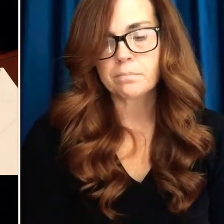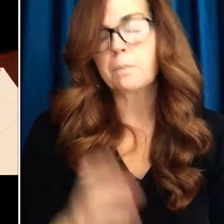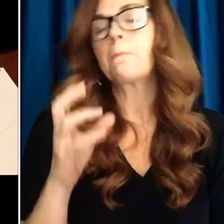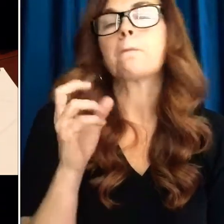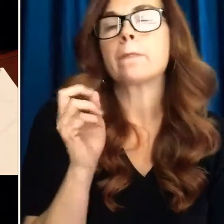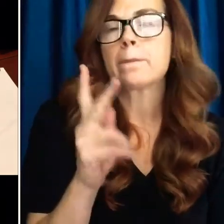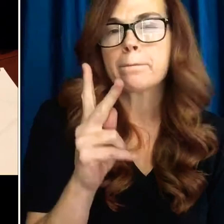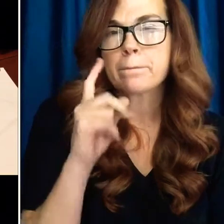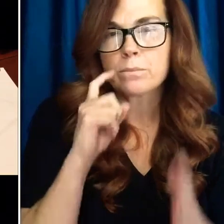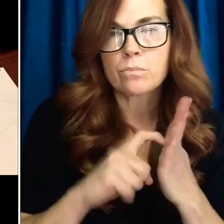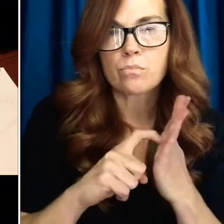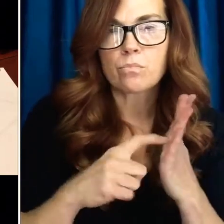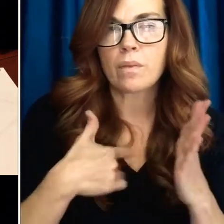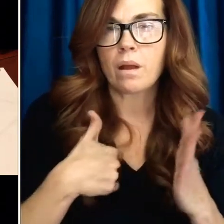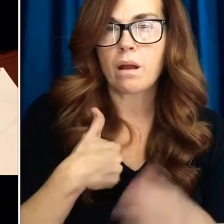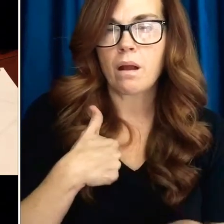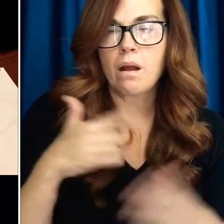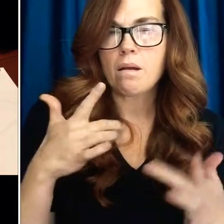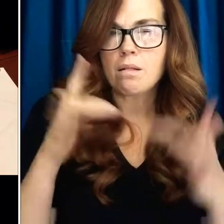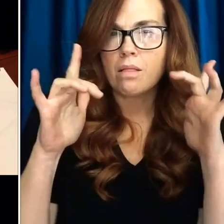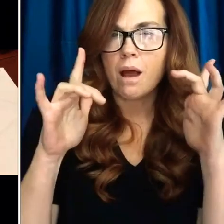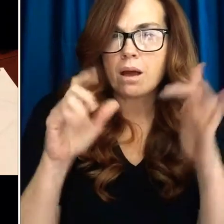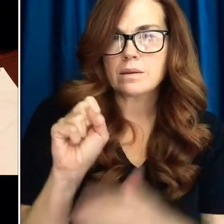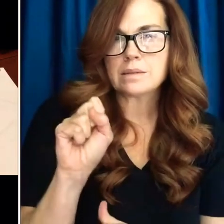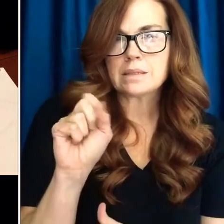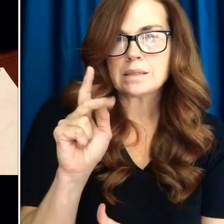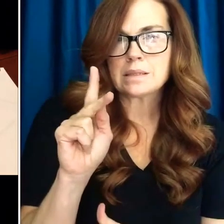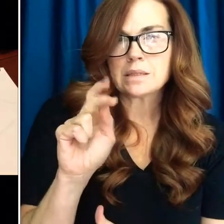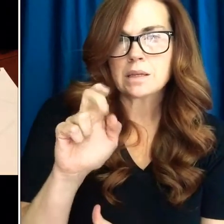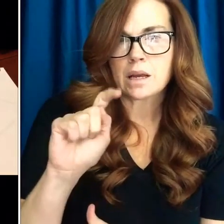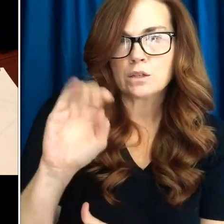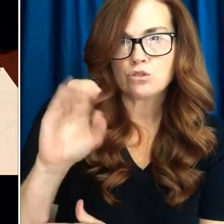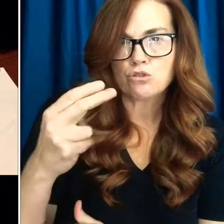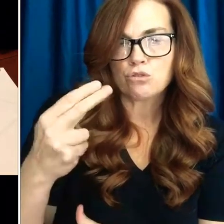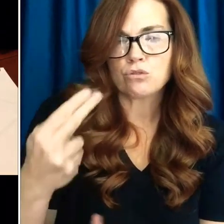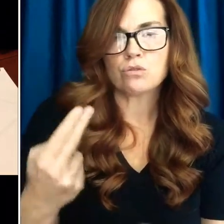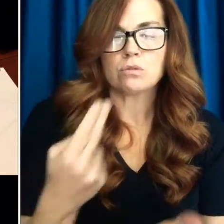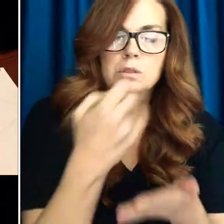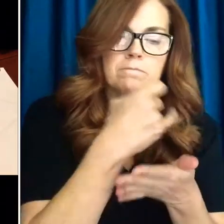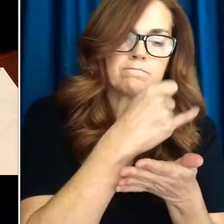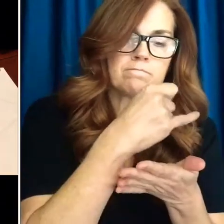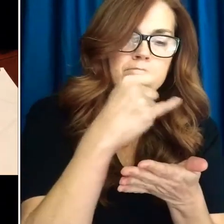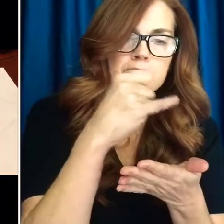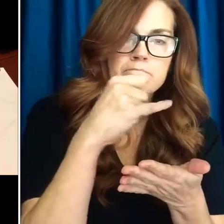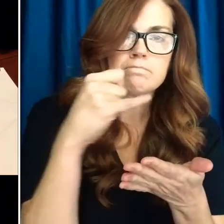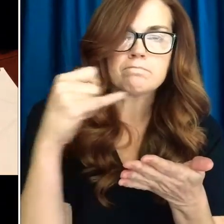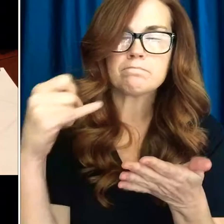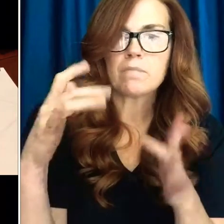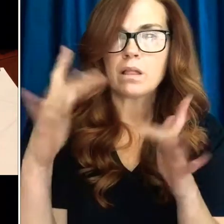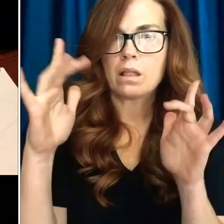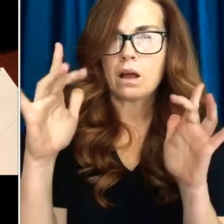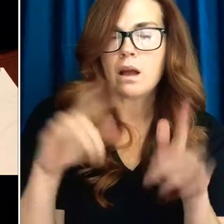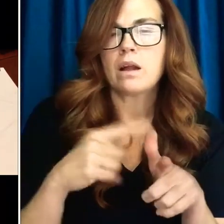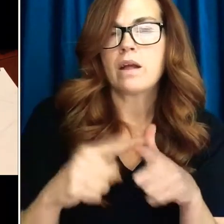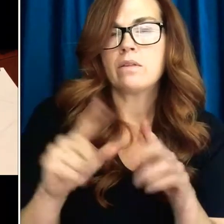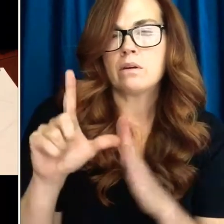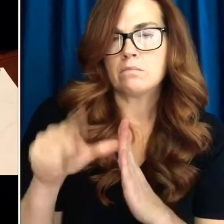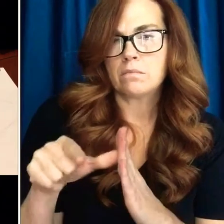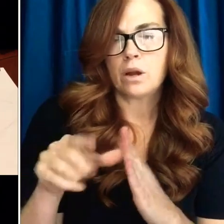Okay, so you see how I'm kind of sketching it in, and then I go back and clean up my edges,